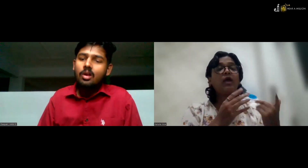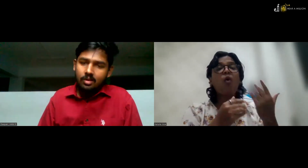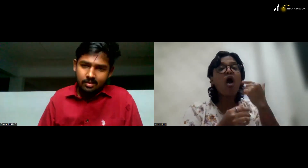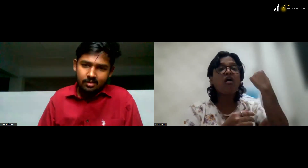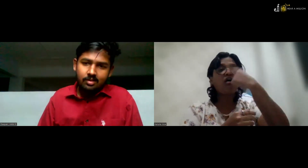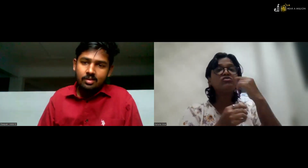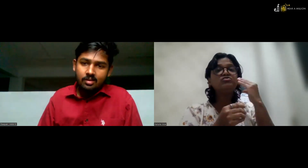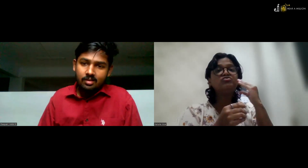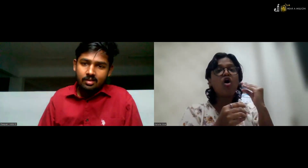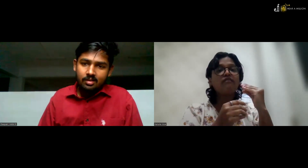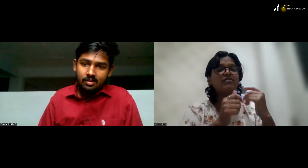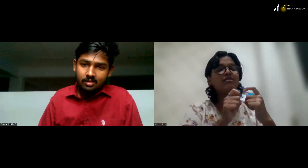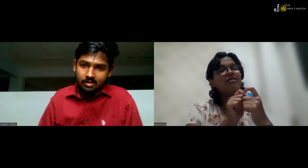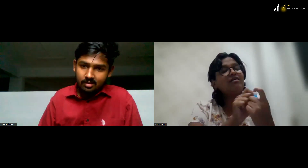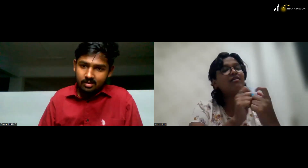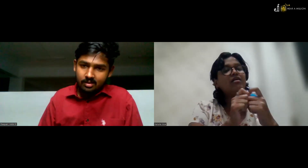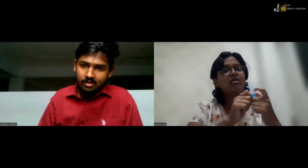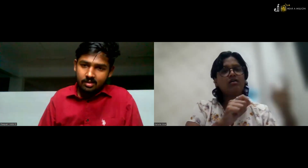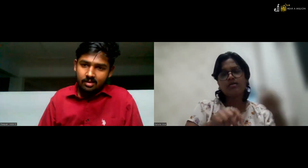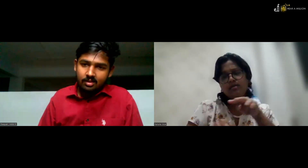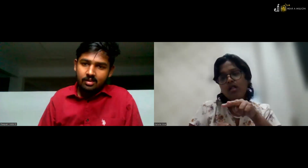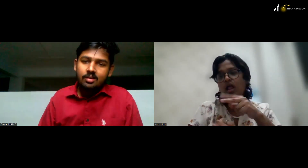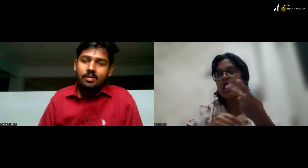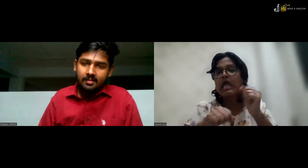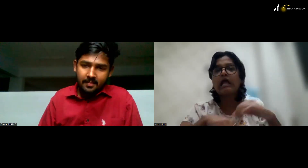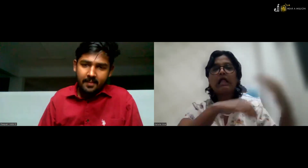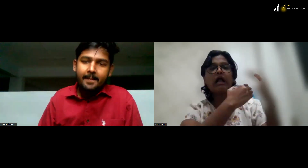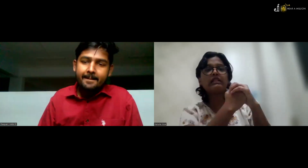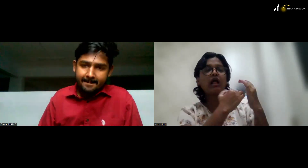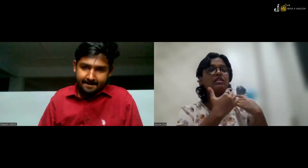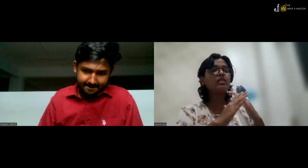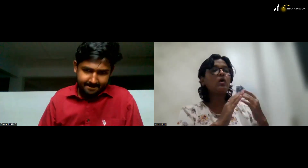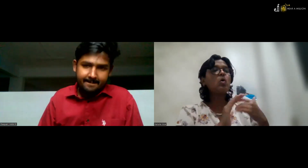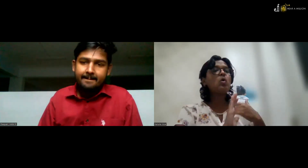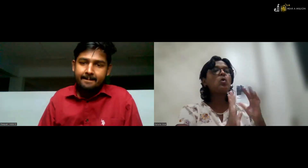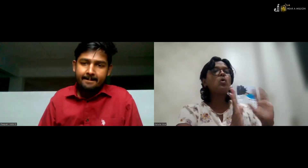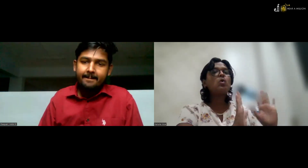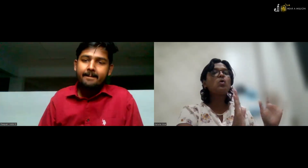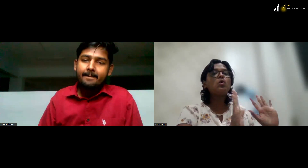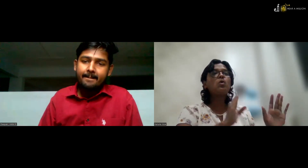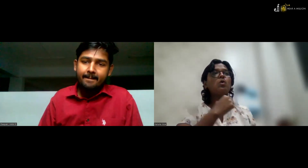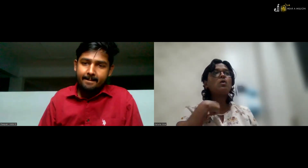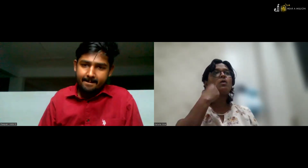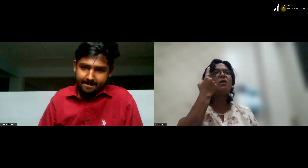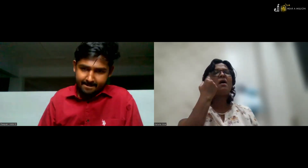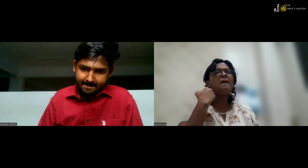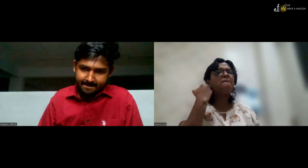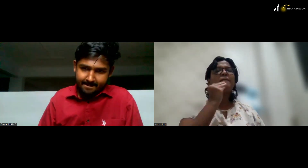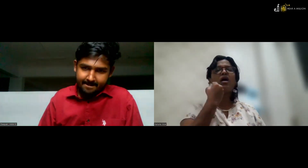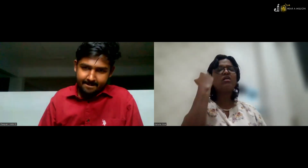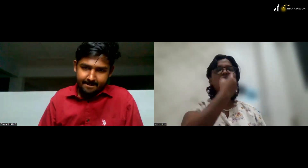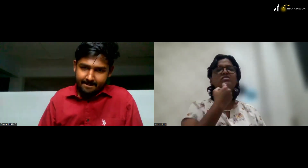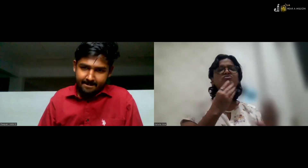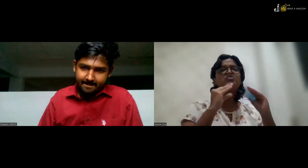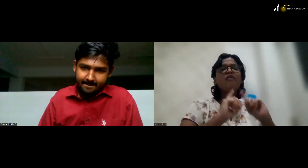that yeah, I could be an easy prey. So if I'm talking to them and they can easily touch me and all,